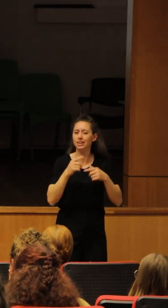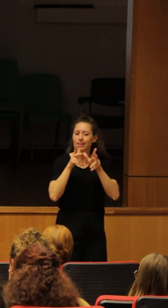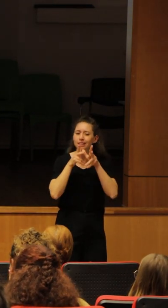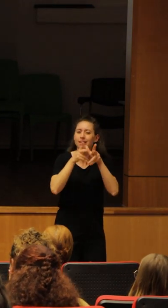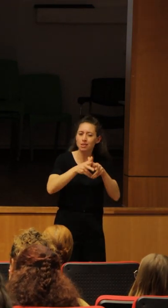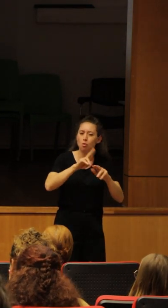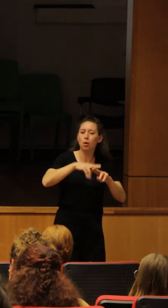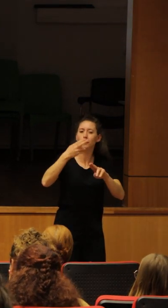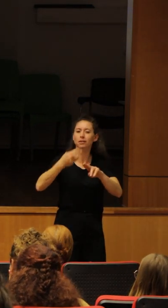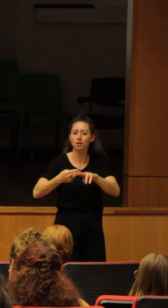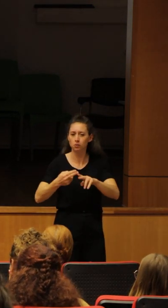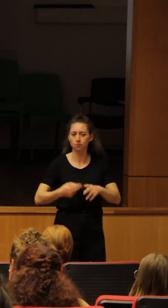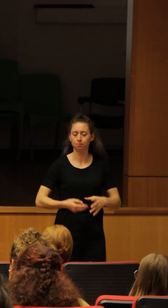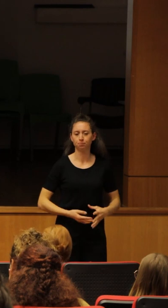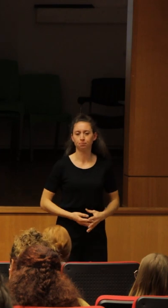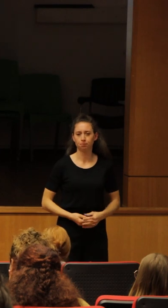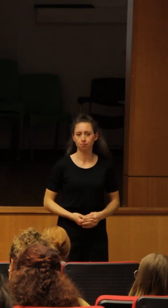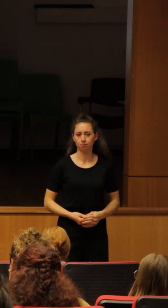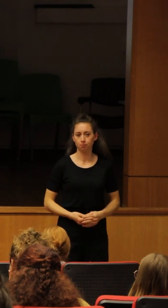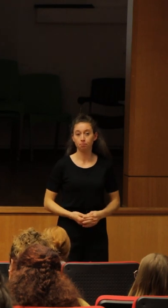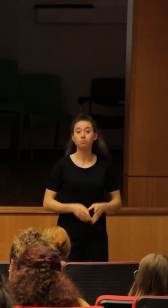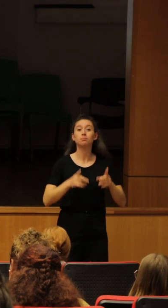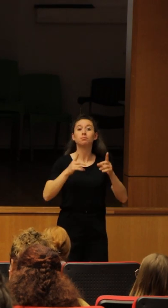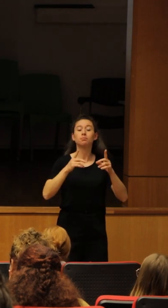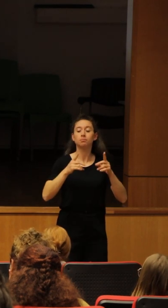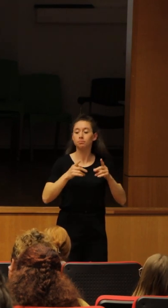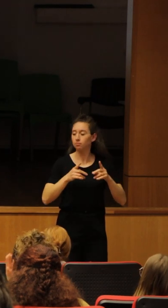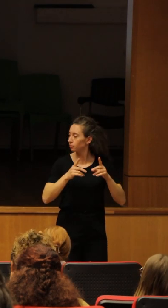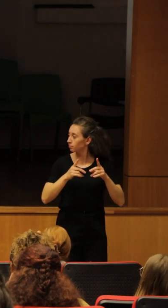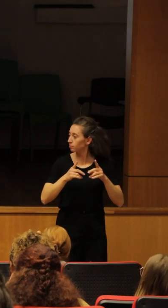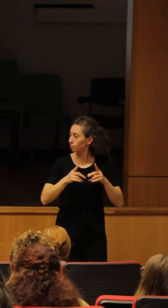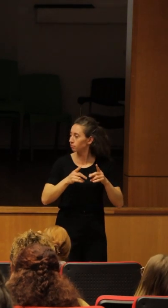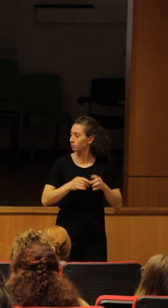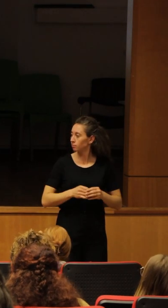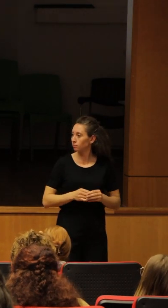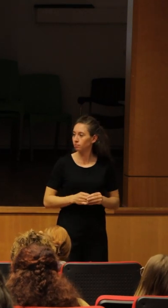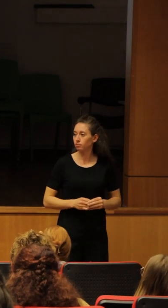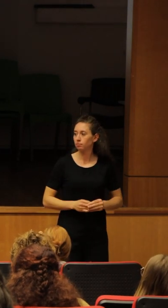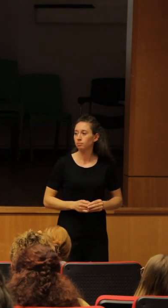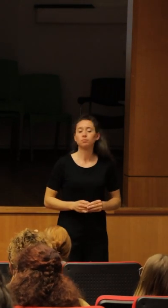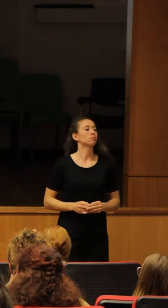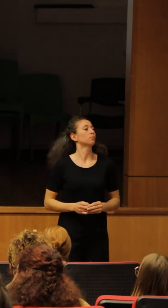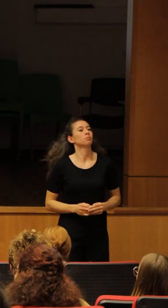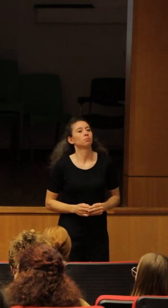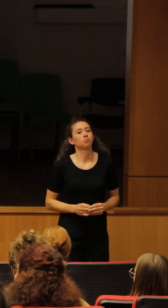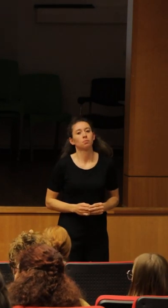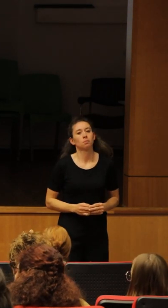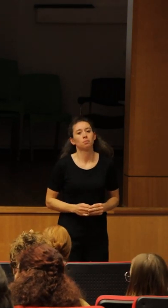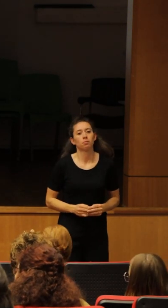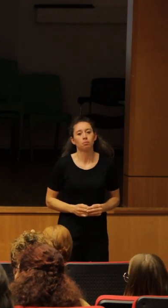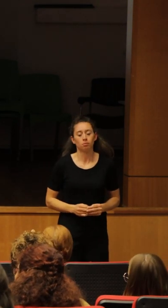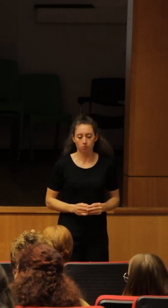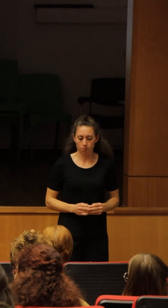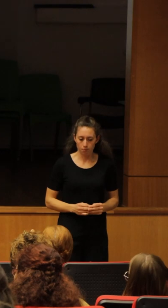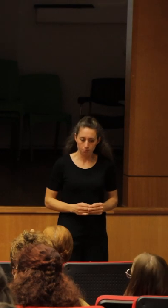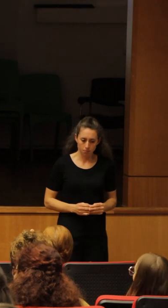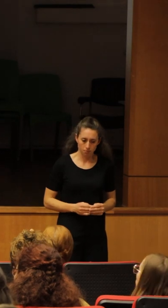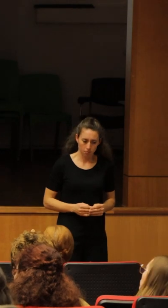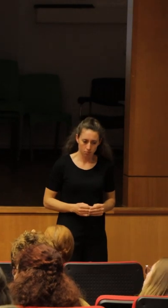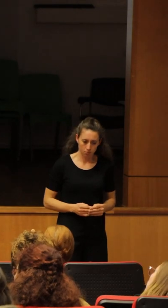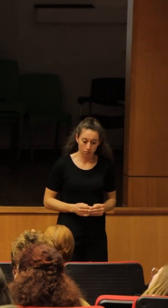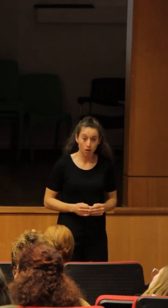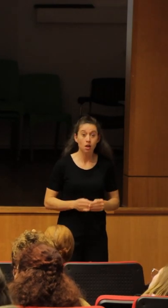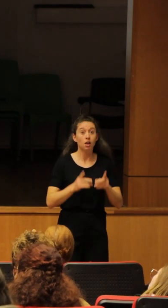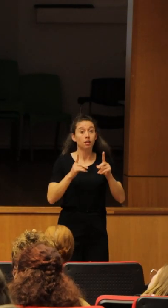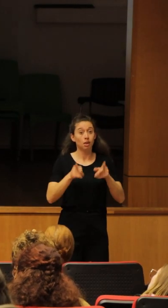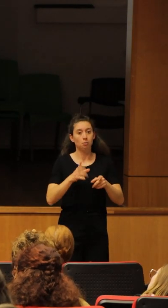are also unique family metaphors. Y también hay family metaphors. Within the family in its own culture.